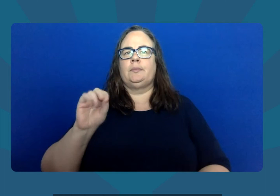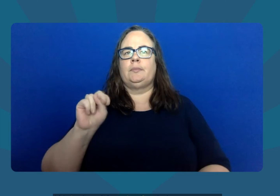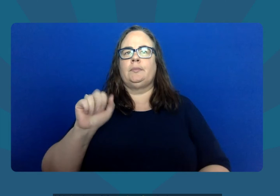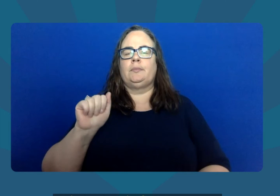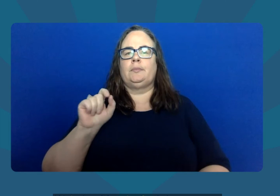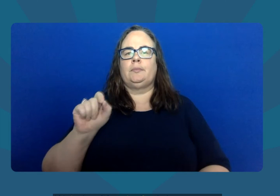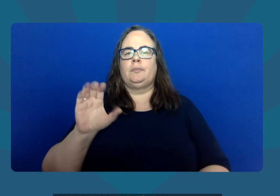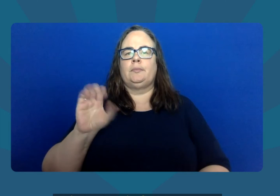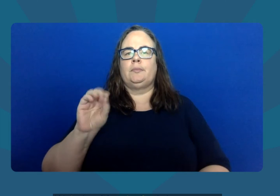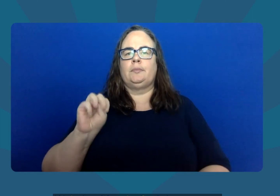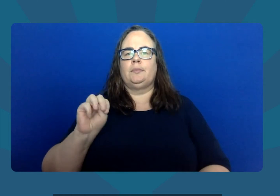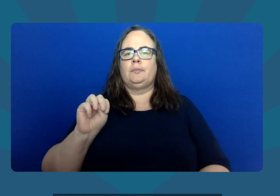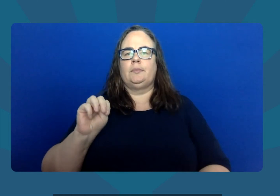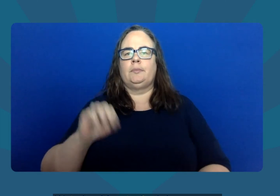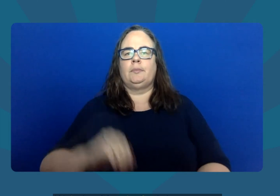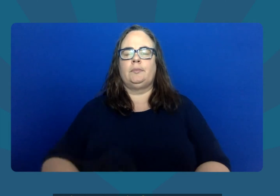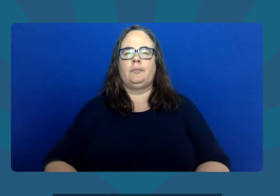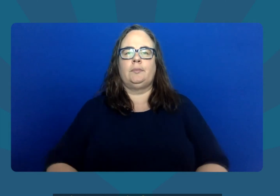mendez4arizona.com.